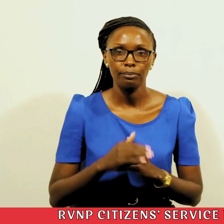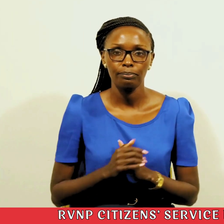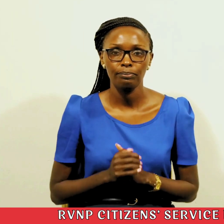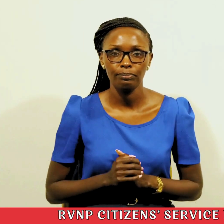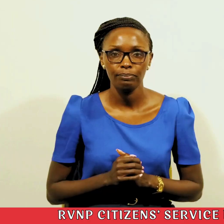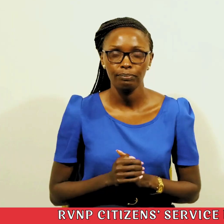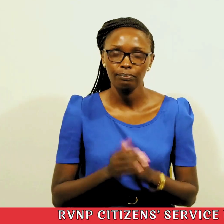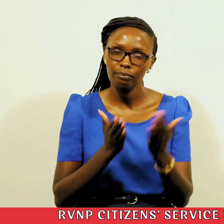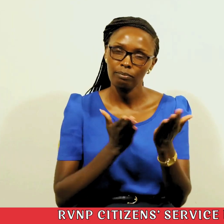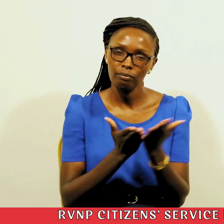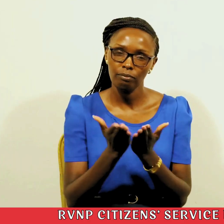Service.